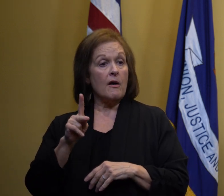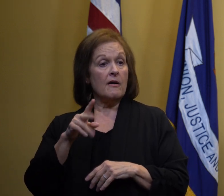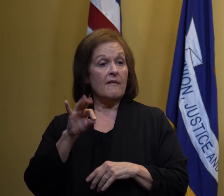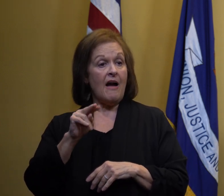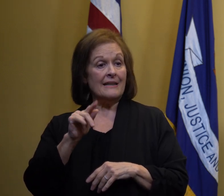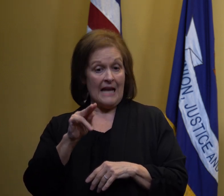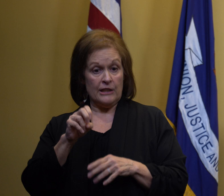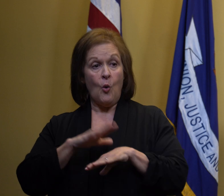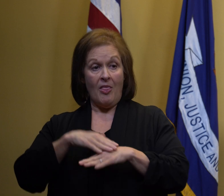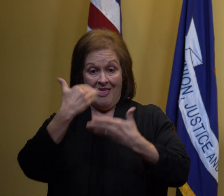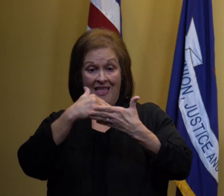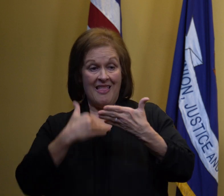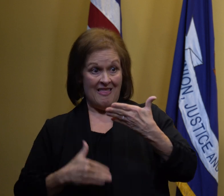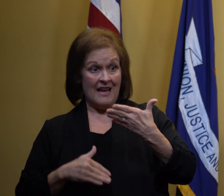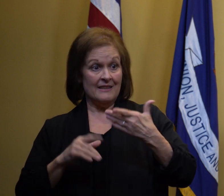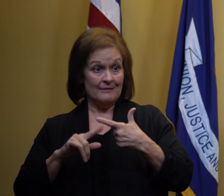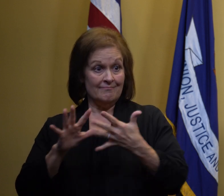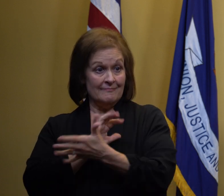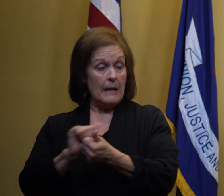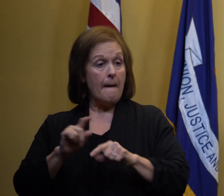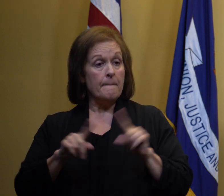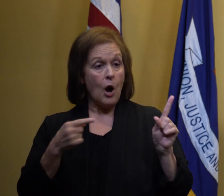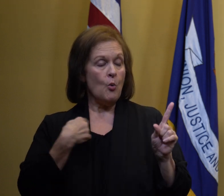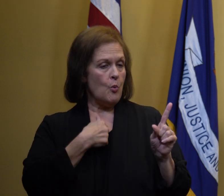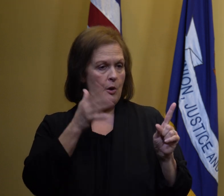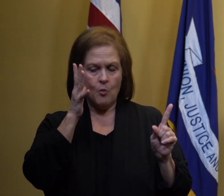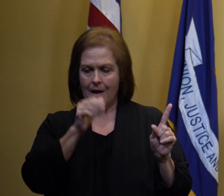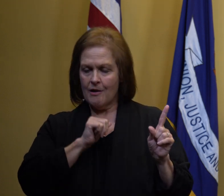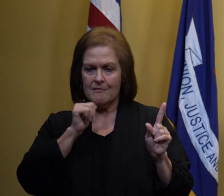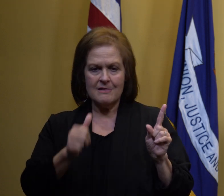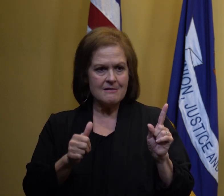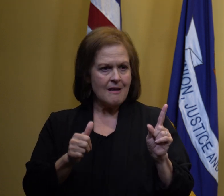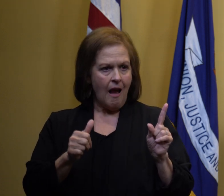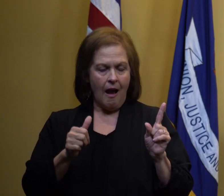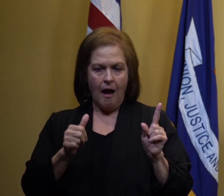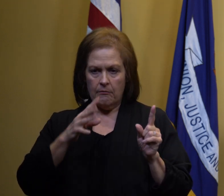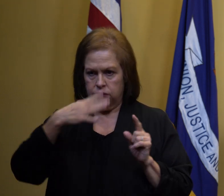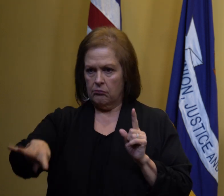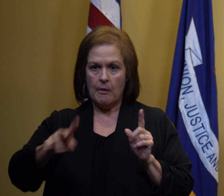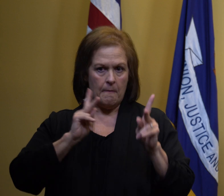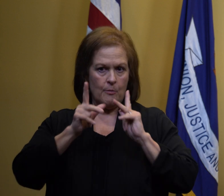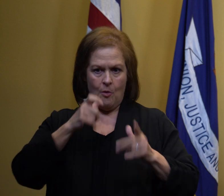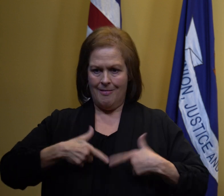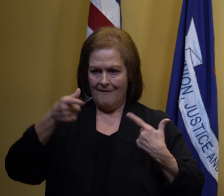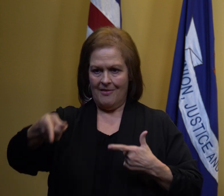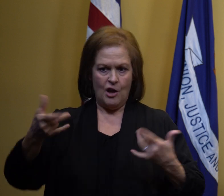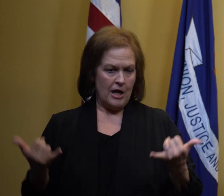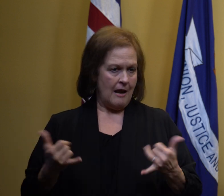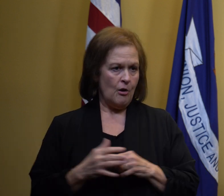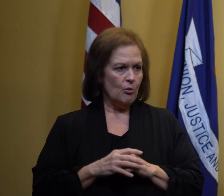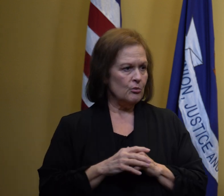the list, and we're going to be very aggressive, but we will not at all leave or overlook our people. The